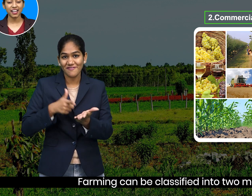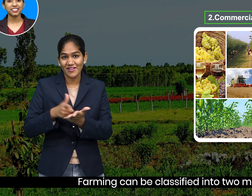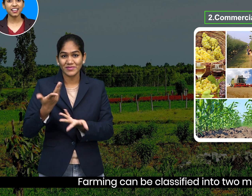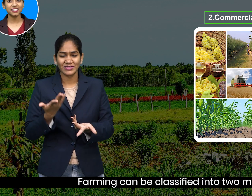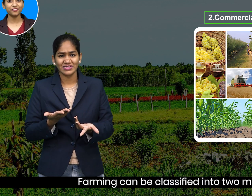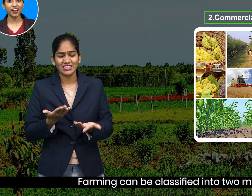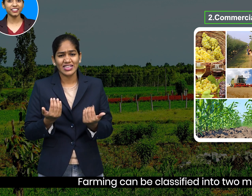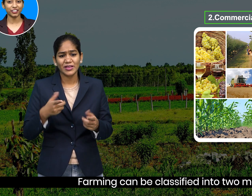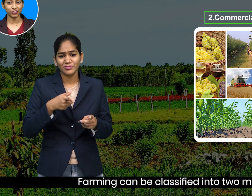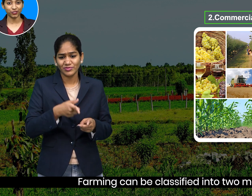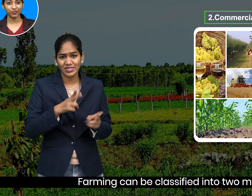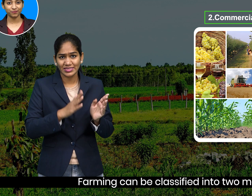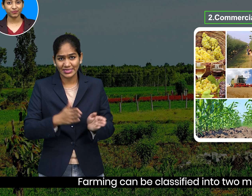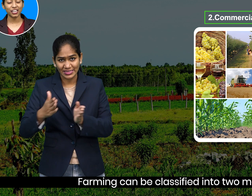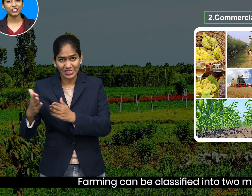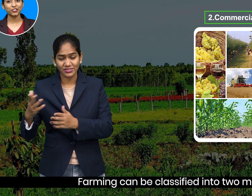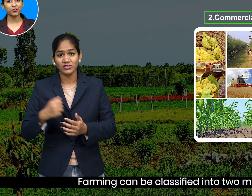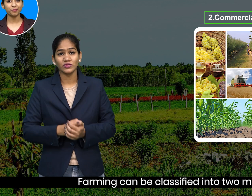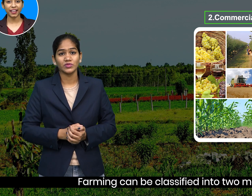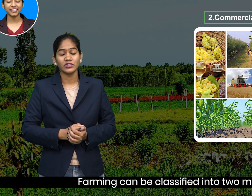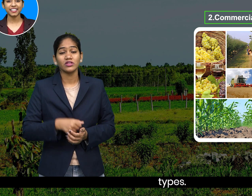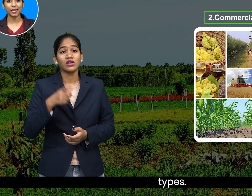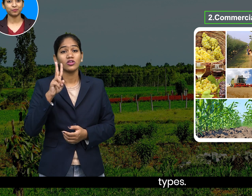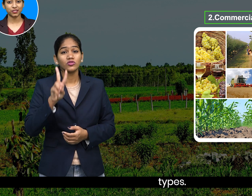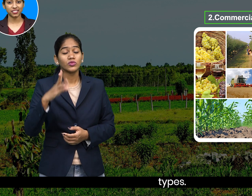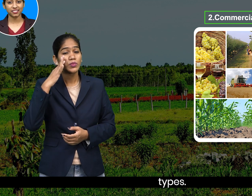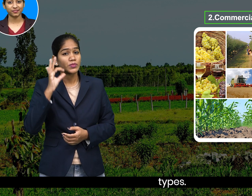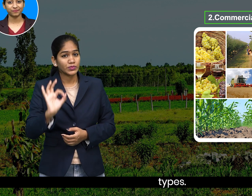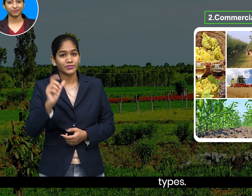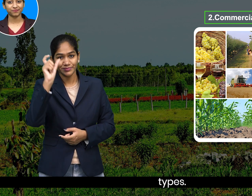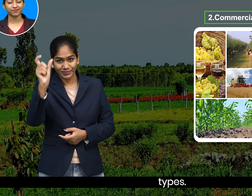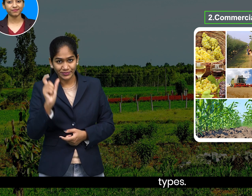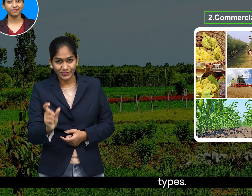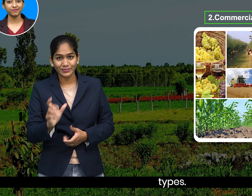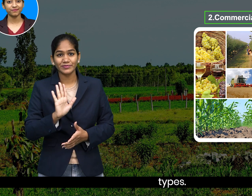be classified into two main types.